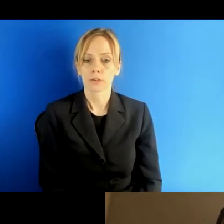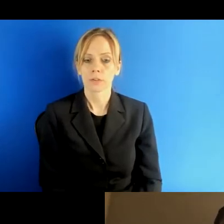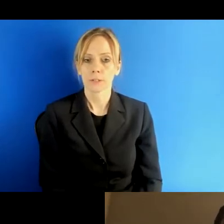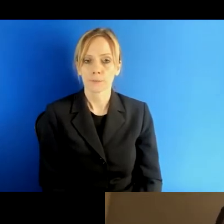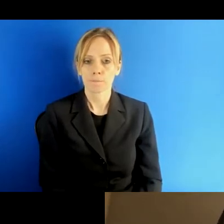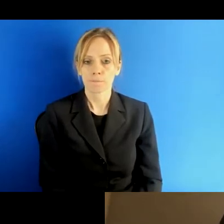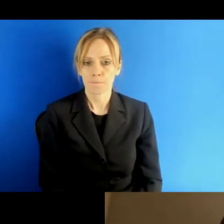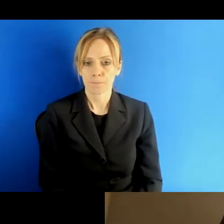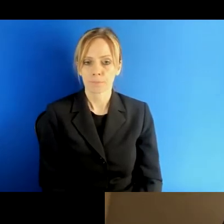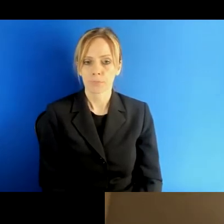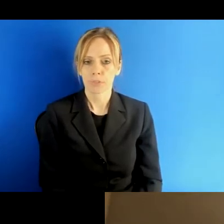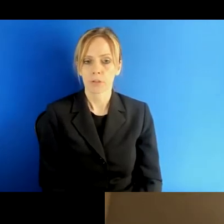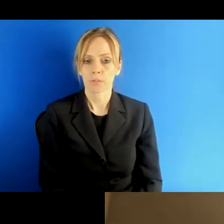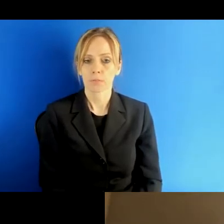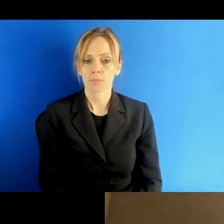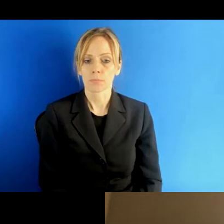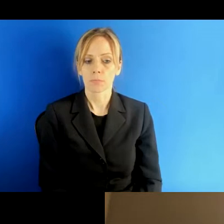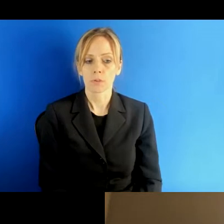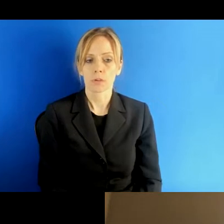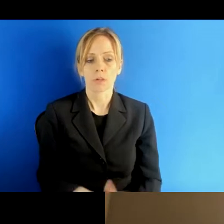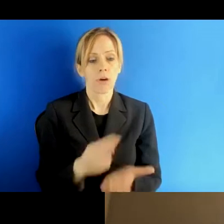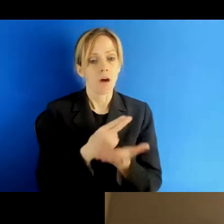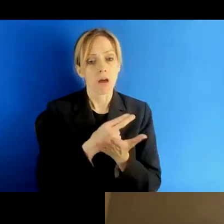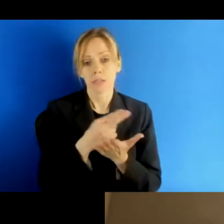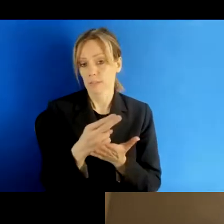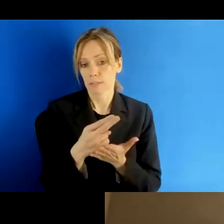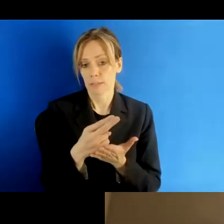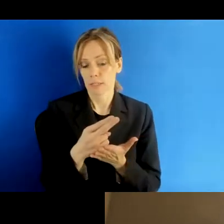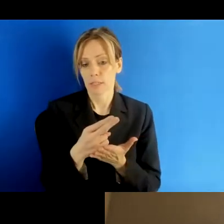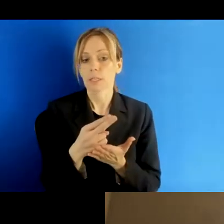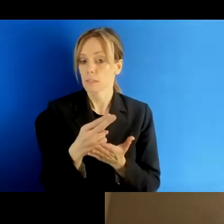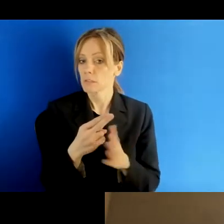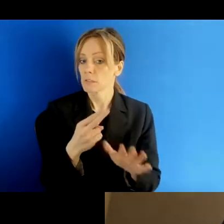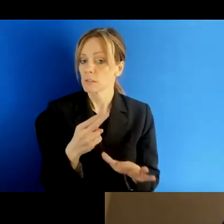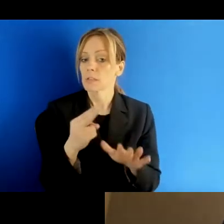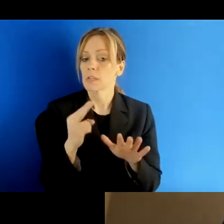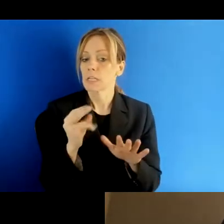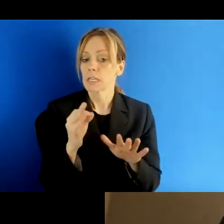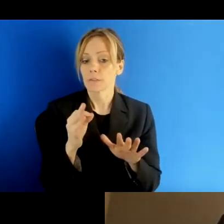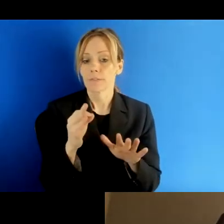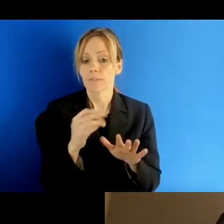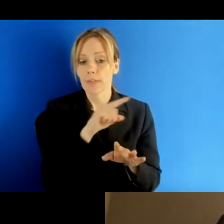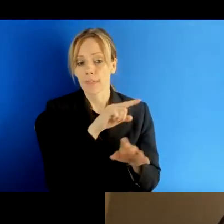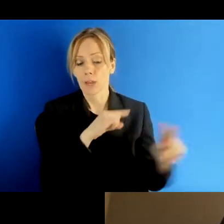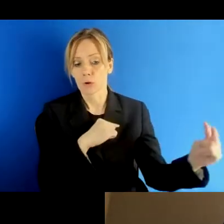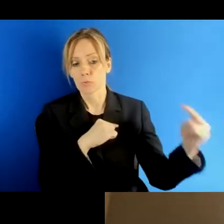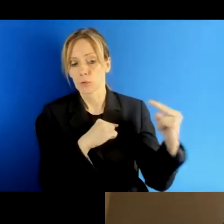like honestly, is the perceptions